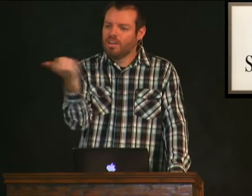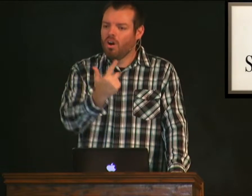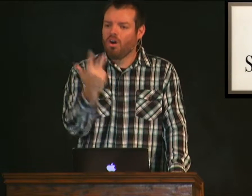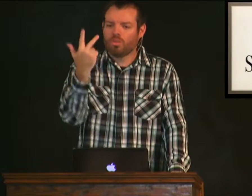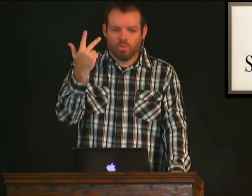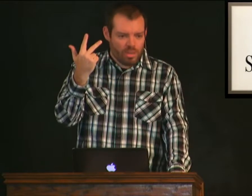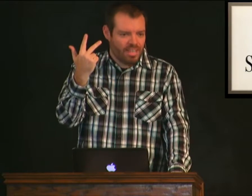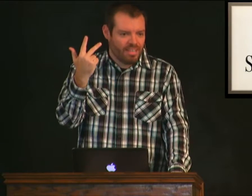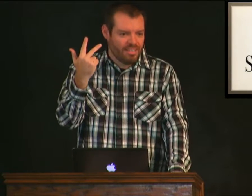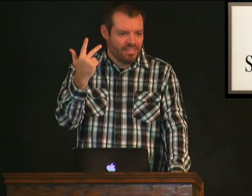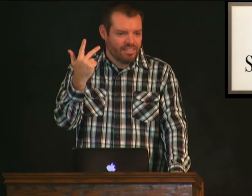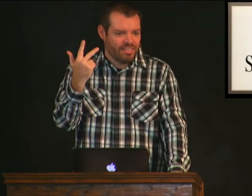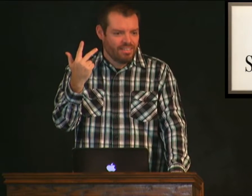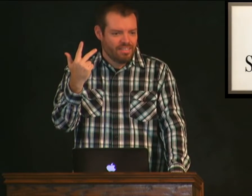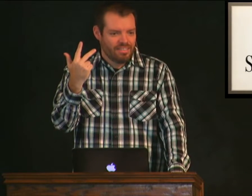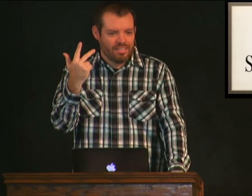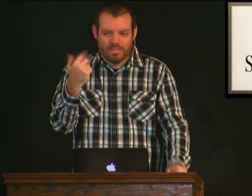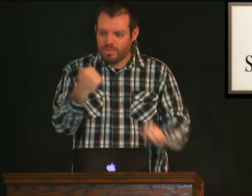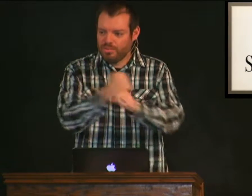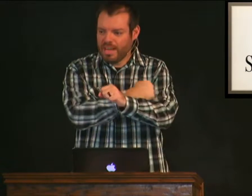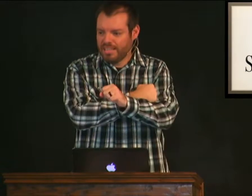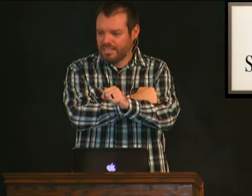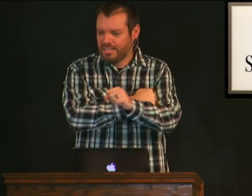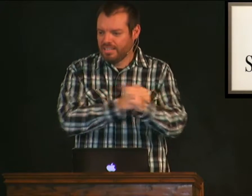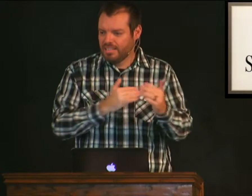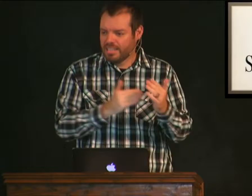You need all 3.